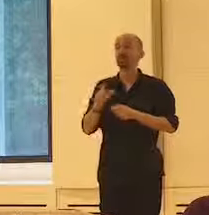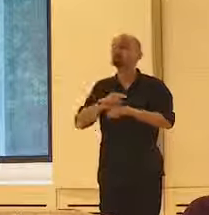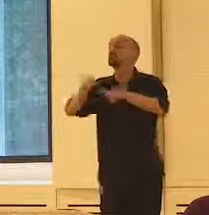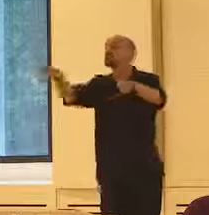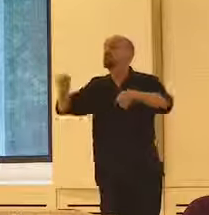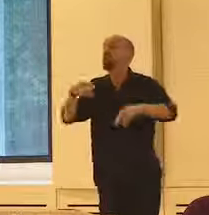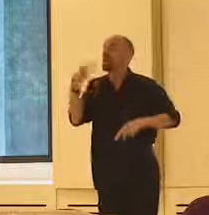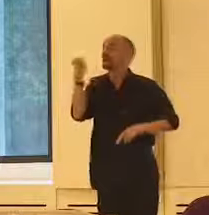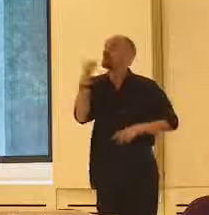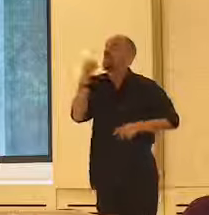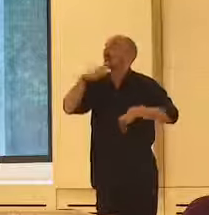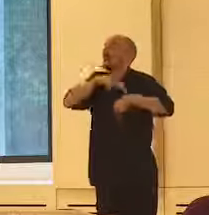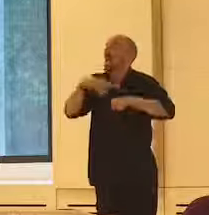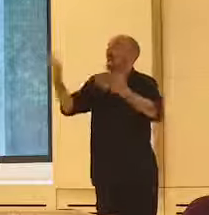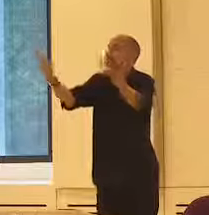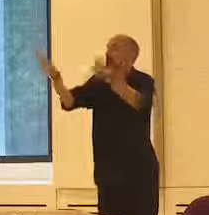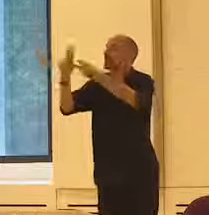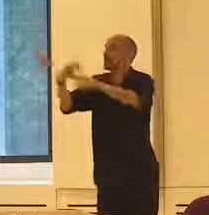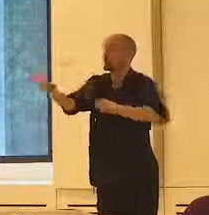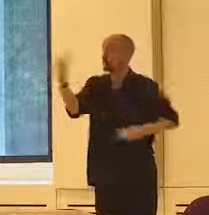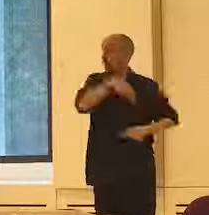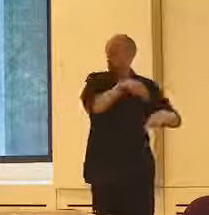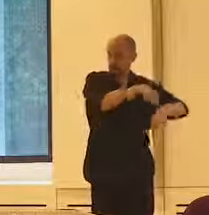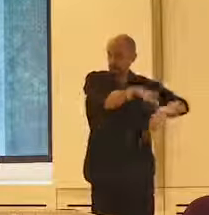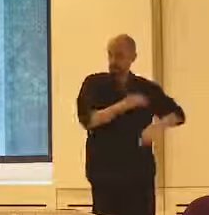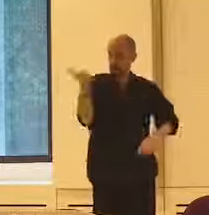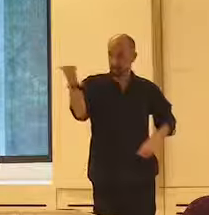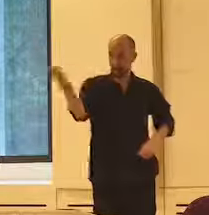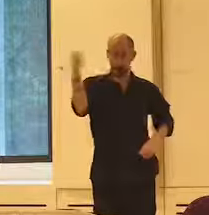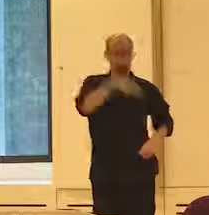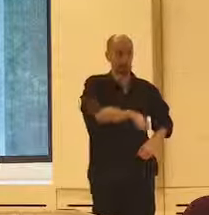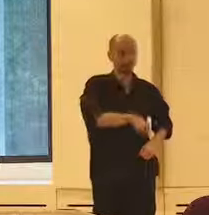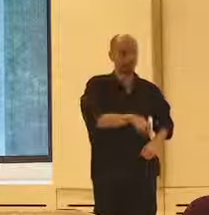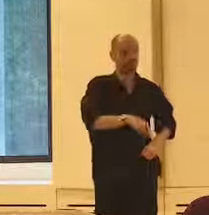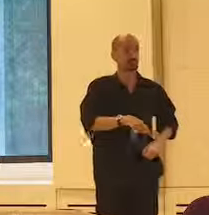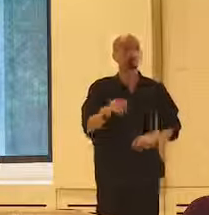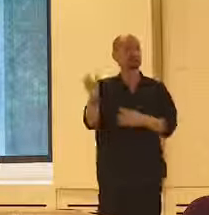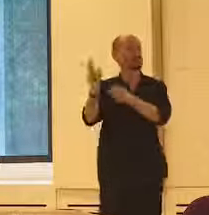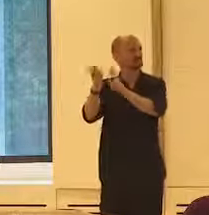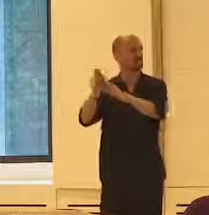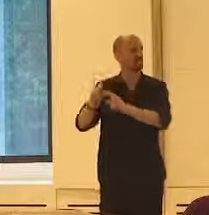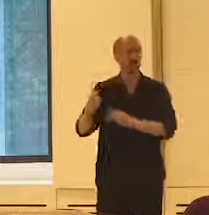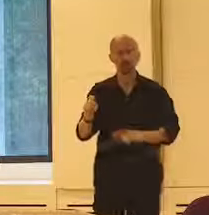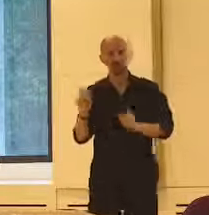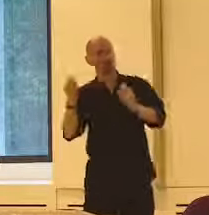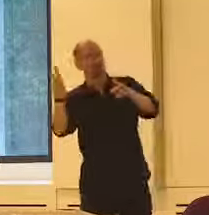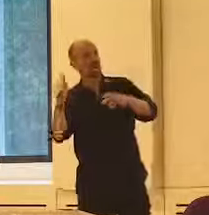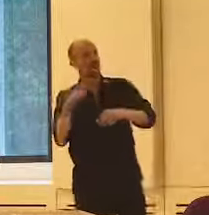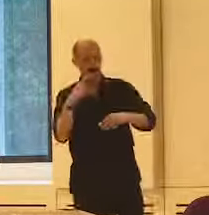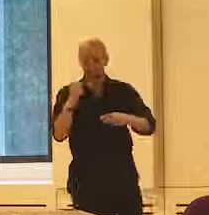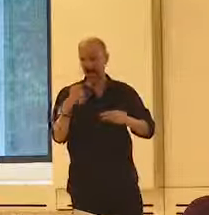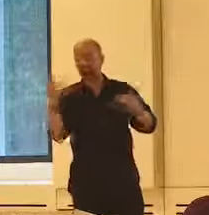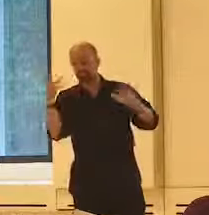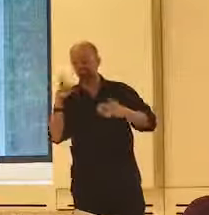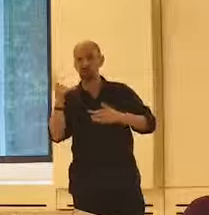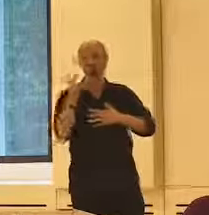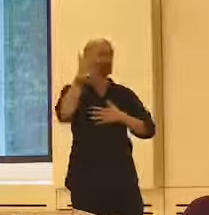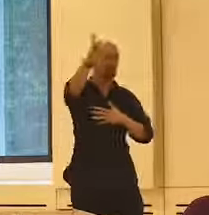interpreter. And then dates and times come back that are available for the interpreter